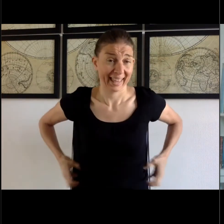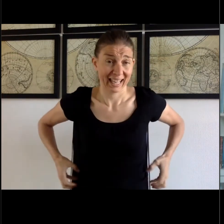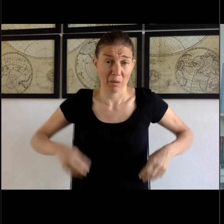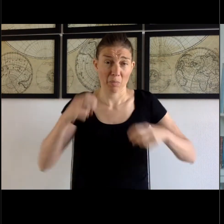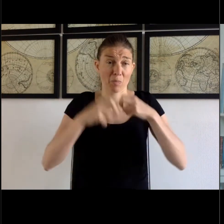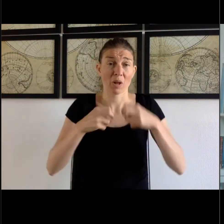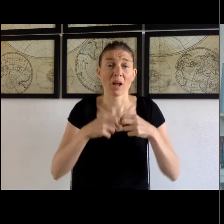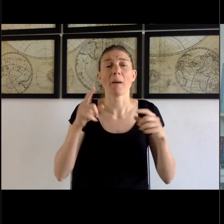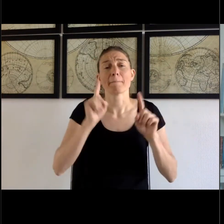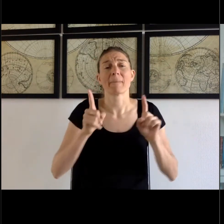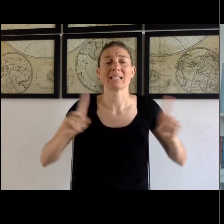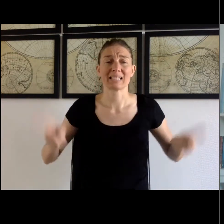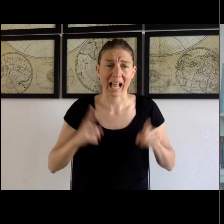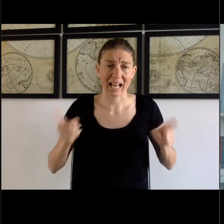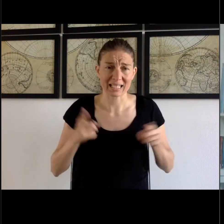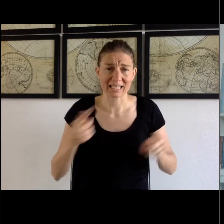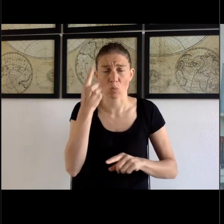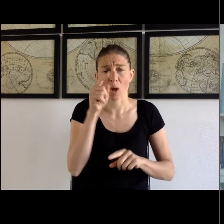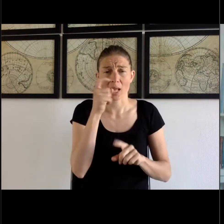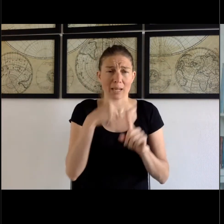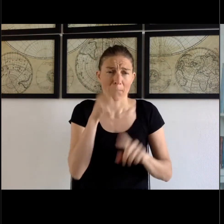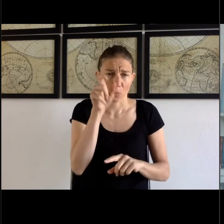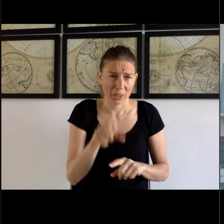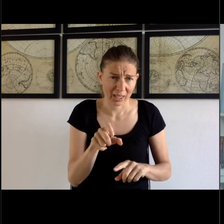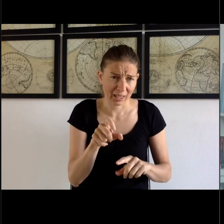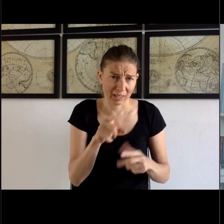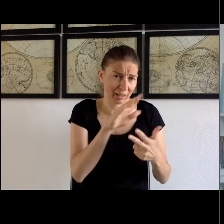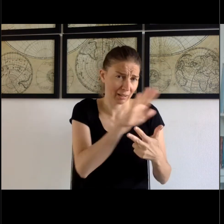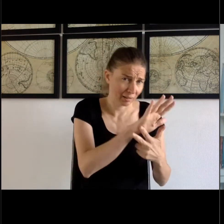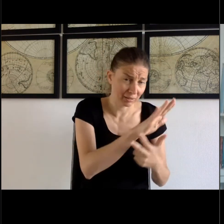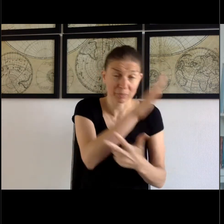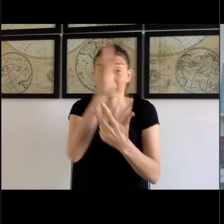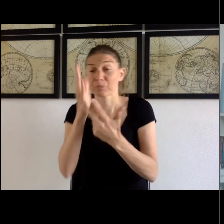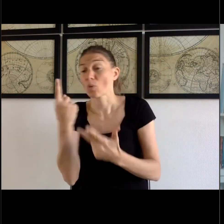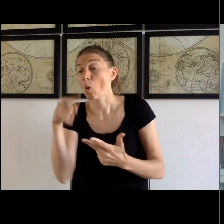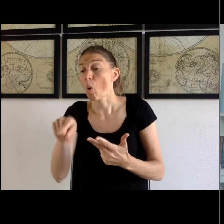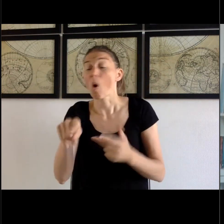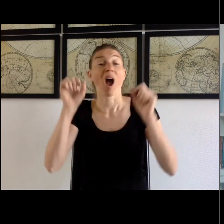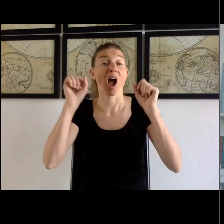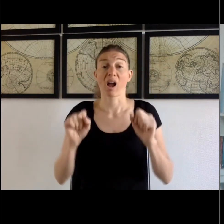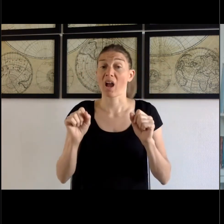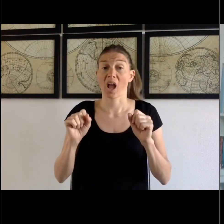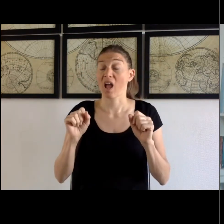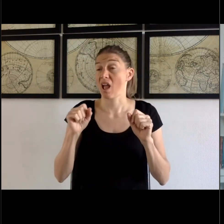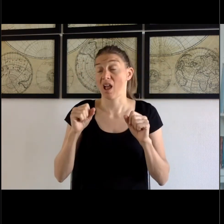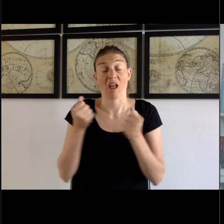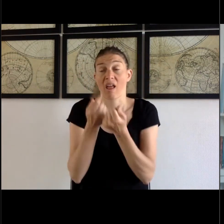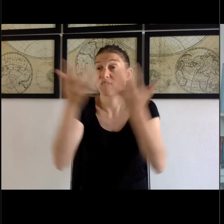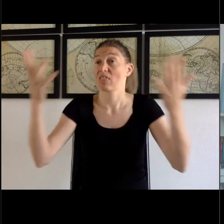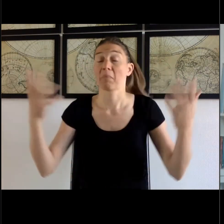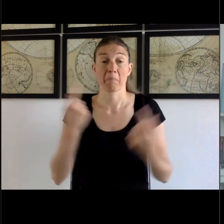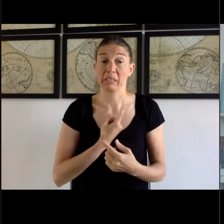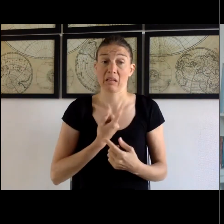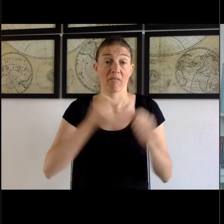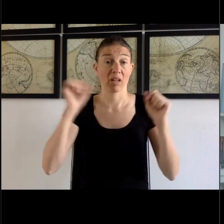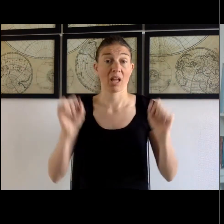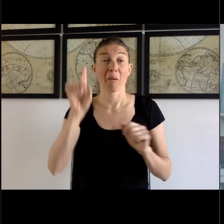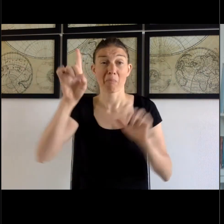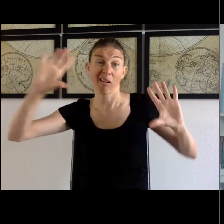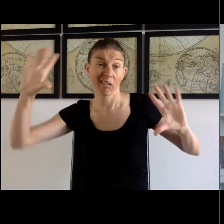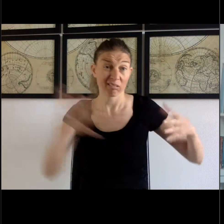dialyze once a week, but other times the person can do everything for themselves. But at the same